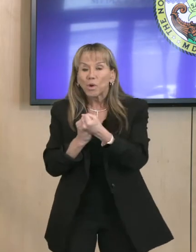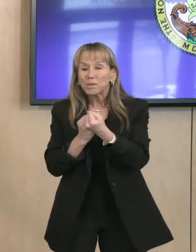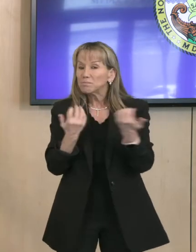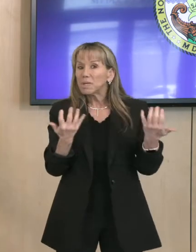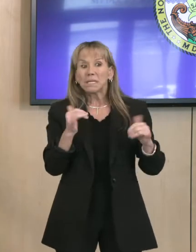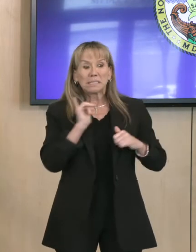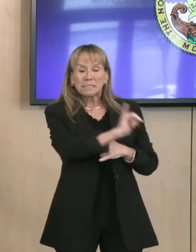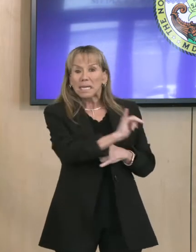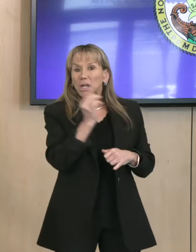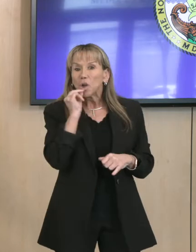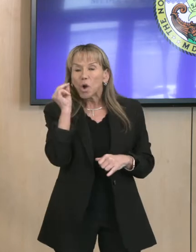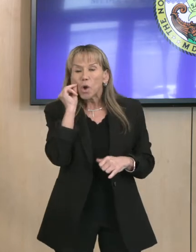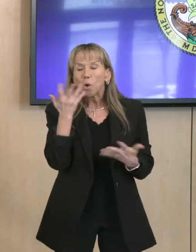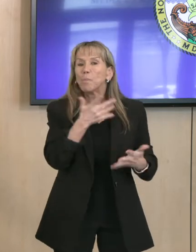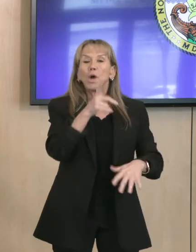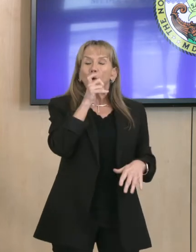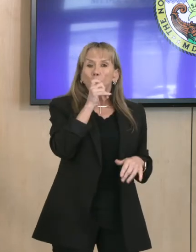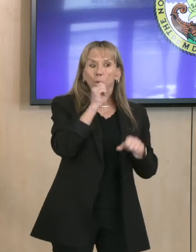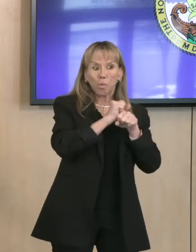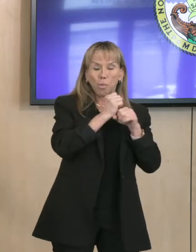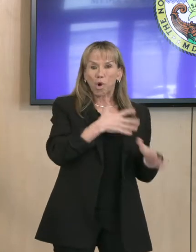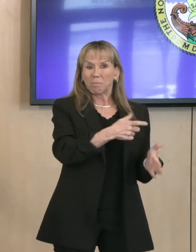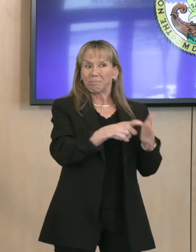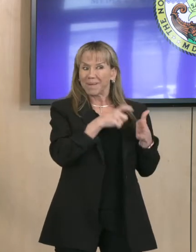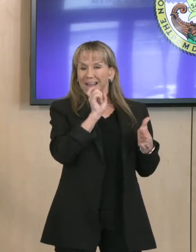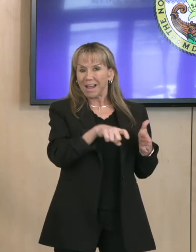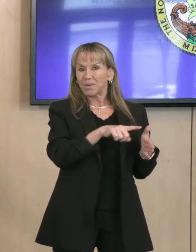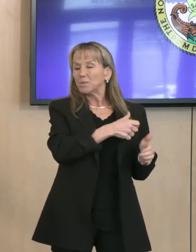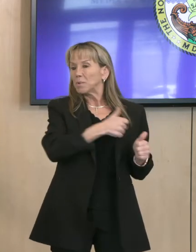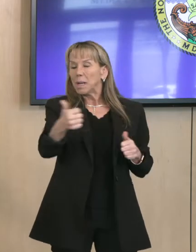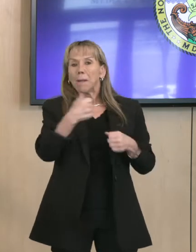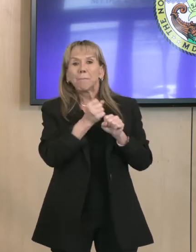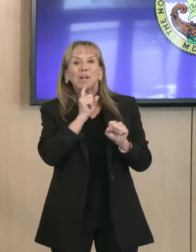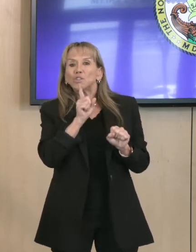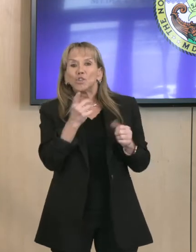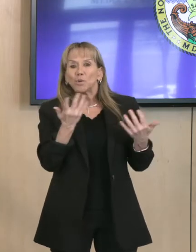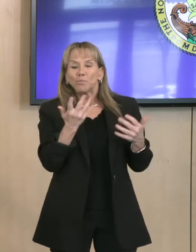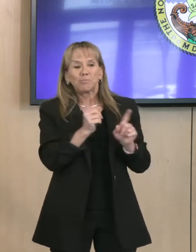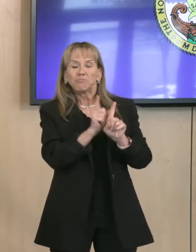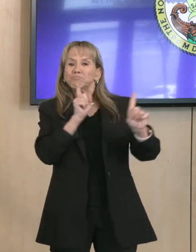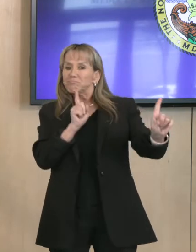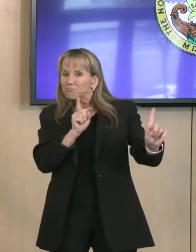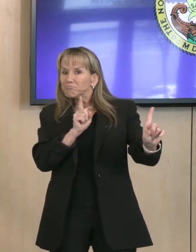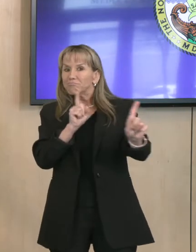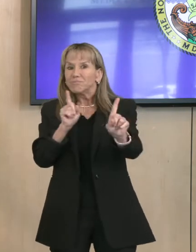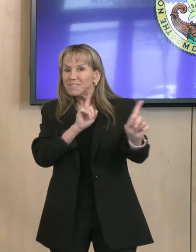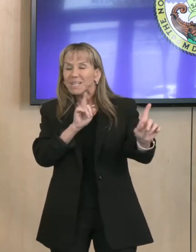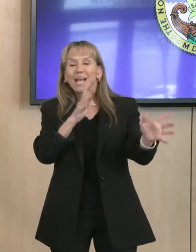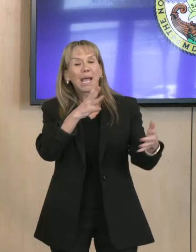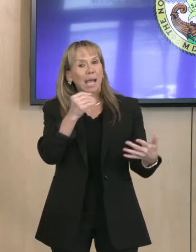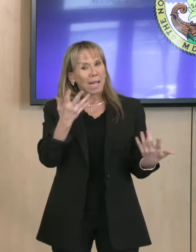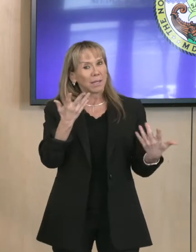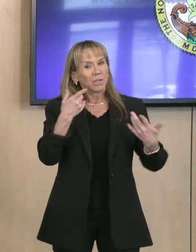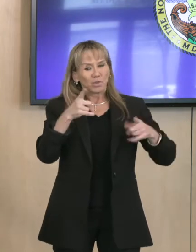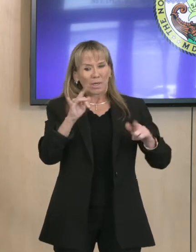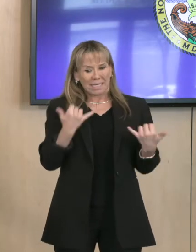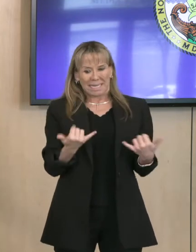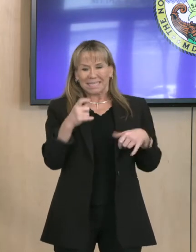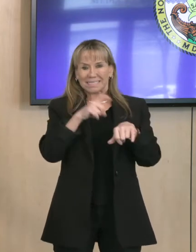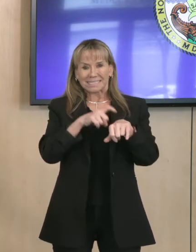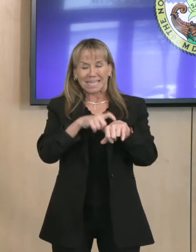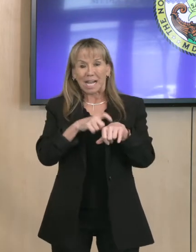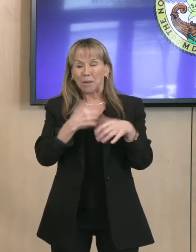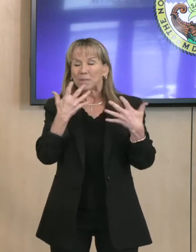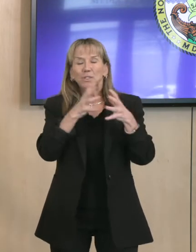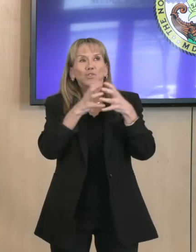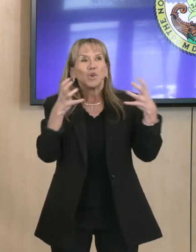staying at home, by essential workers who do go out, ensuring that they're maintaining physical distancing. And in a period of time in which there is so much that we